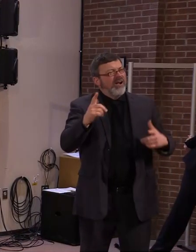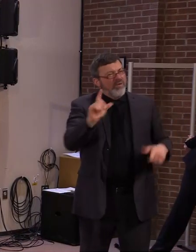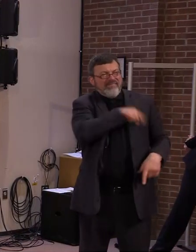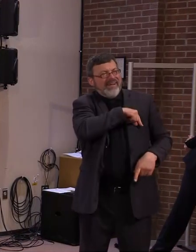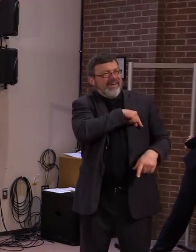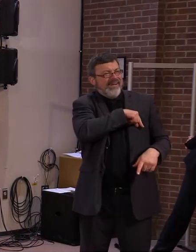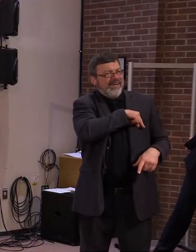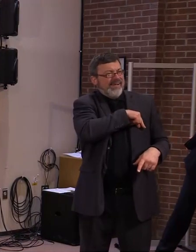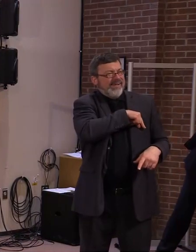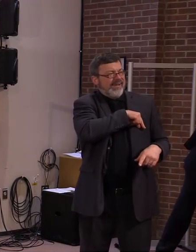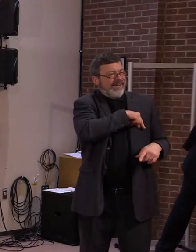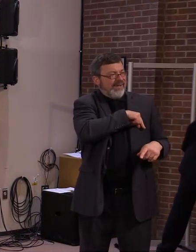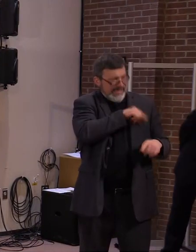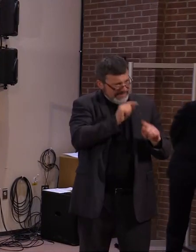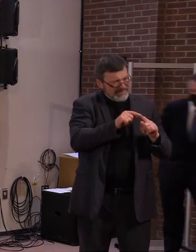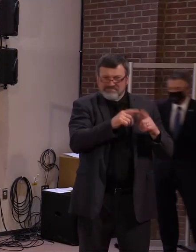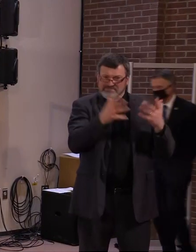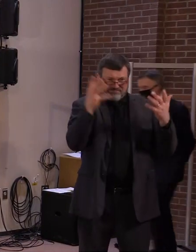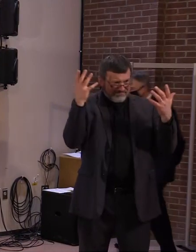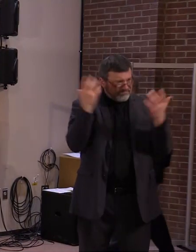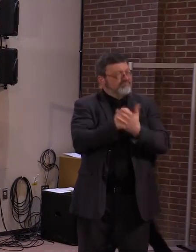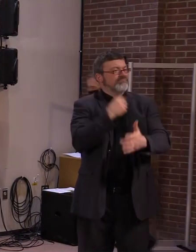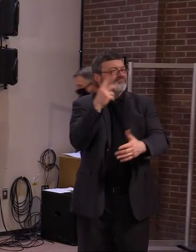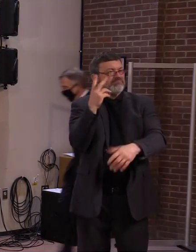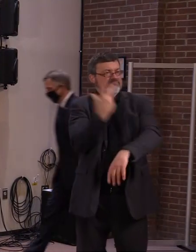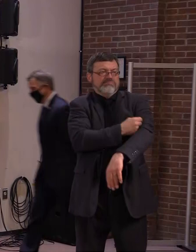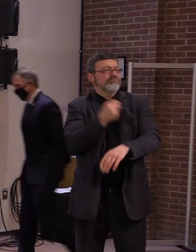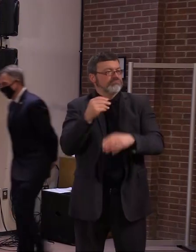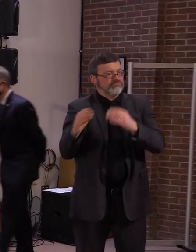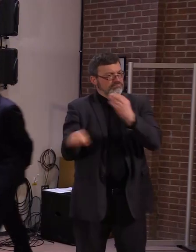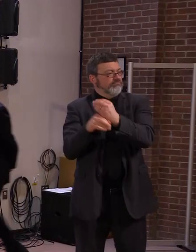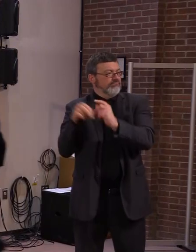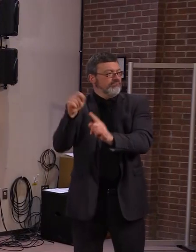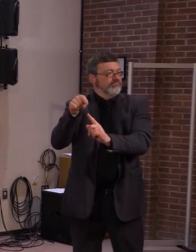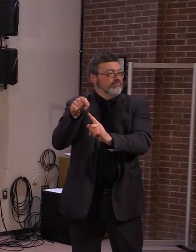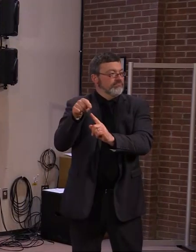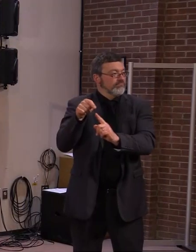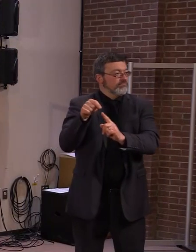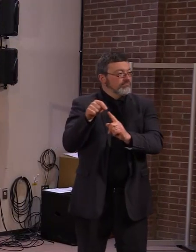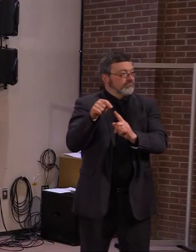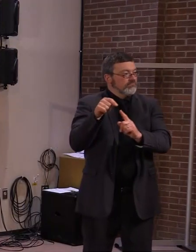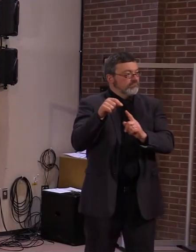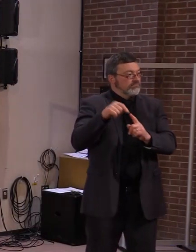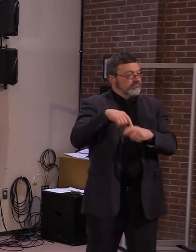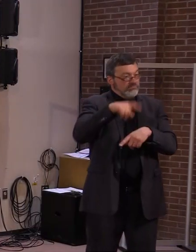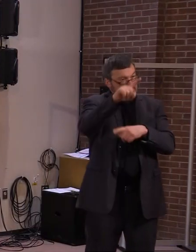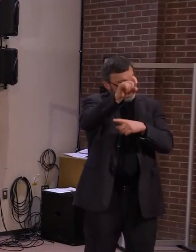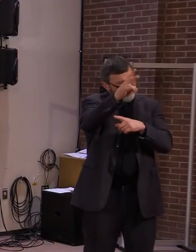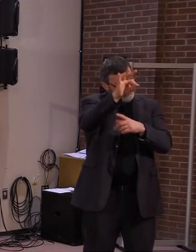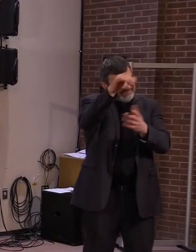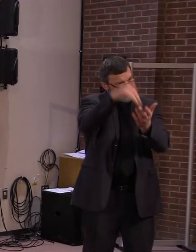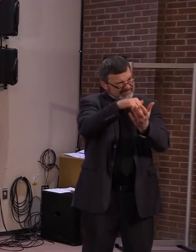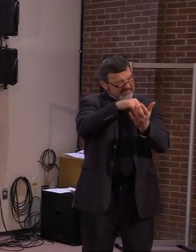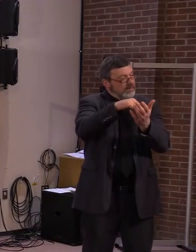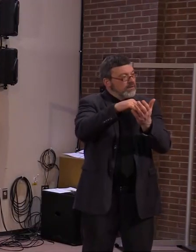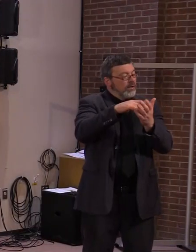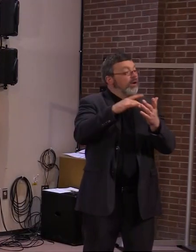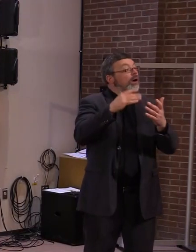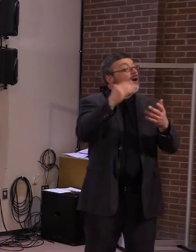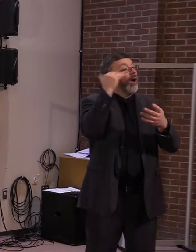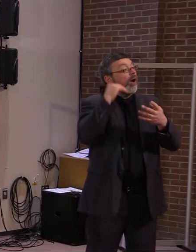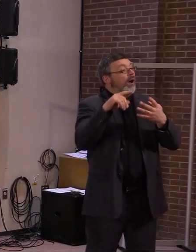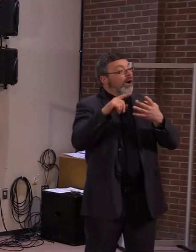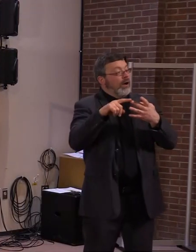today, 21,118 children ages 5 to 11 have received their first dose of COVID vaccine, or